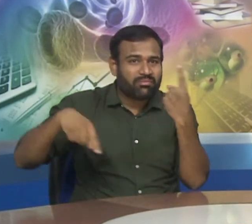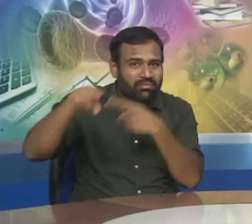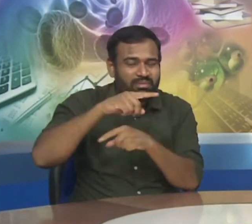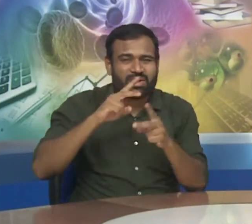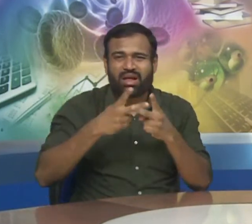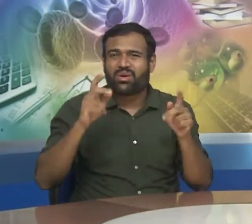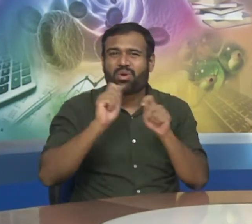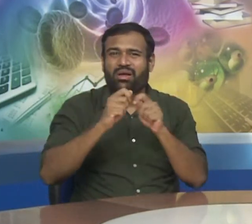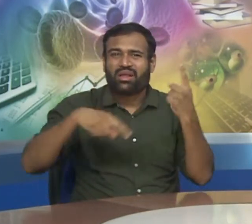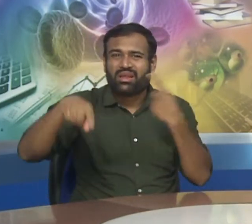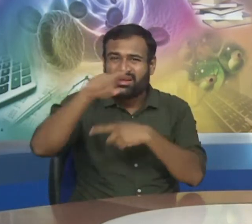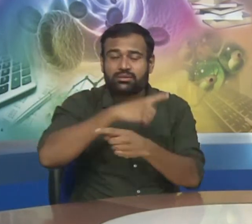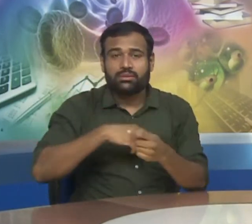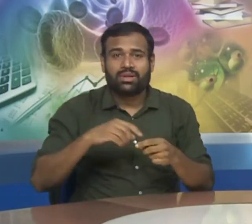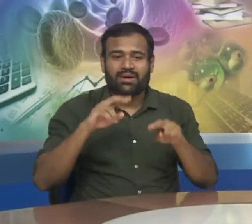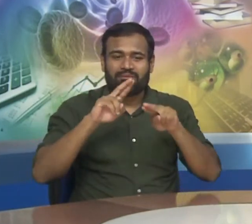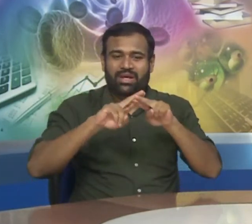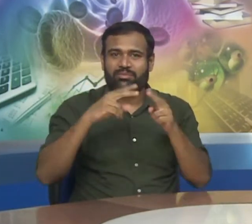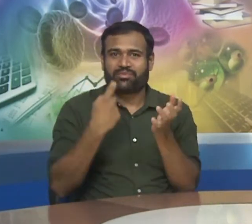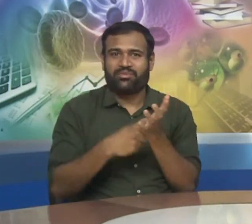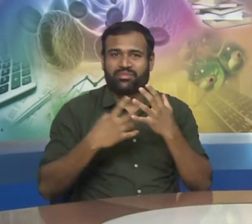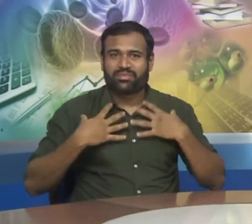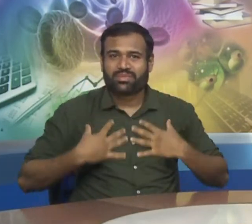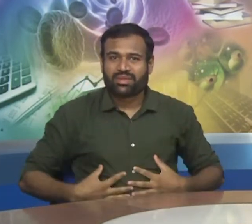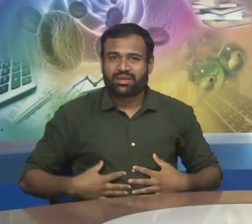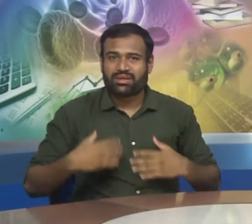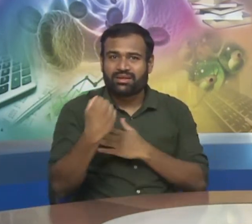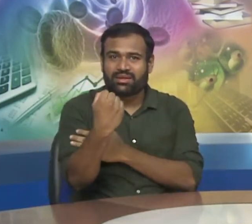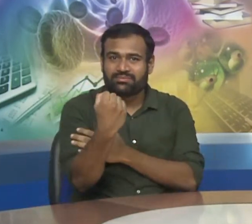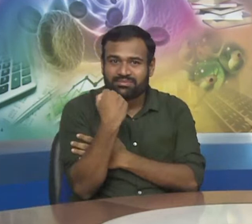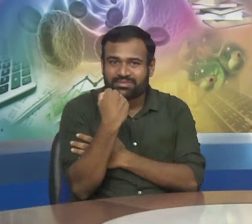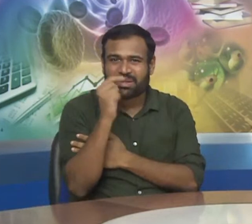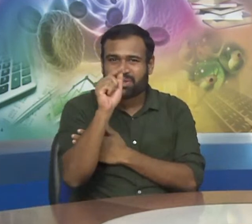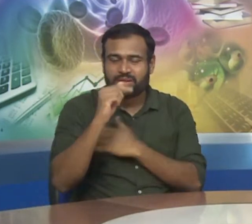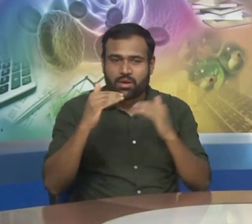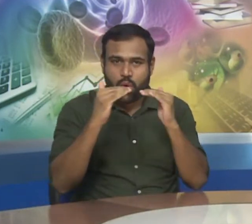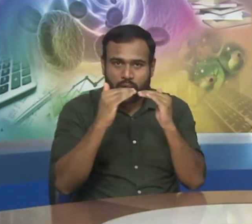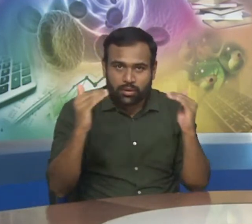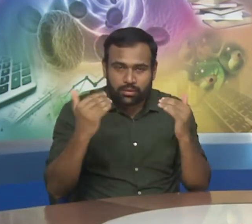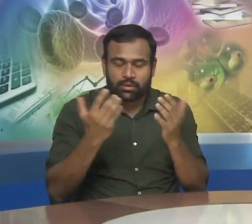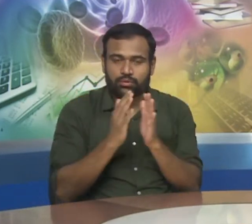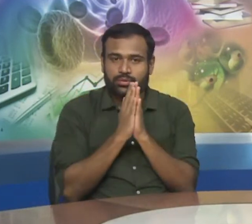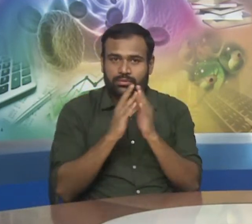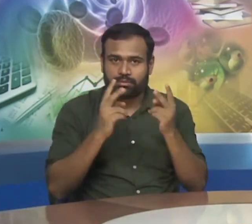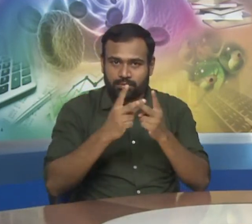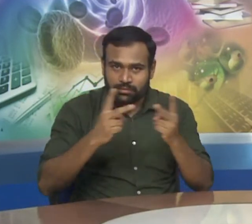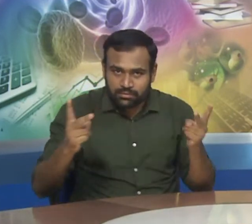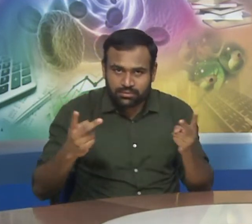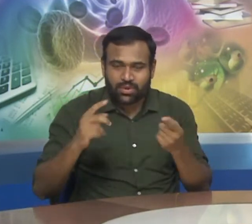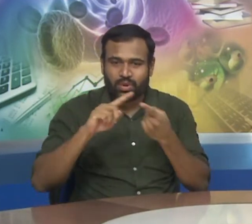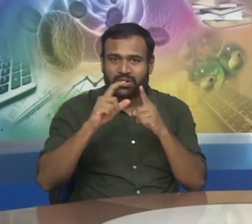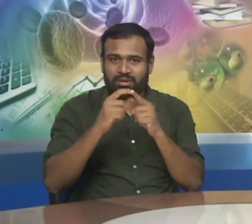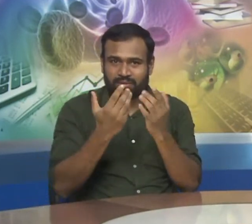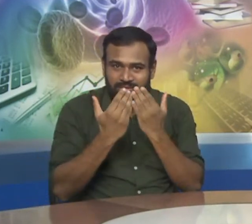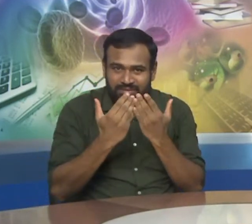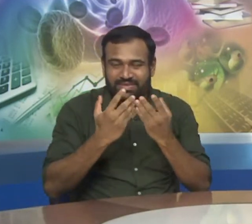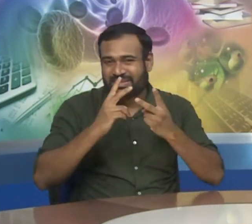It can also review any action of the government which allegedly violates any provision of the